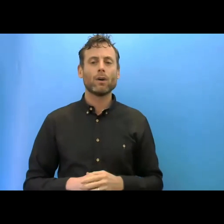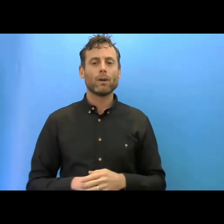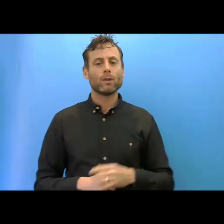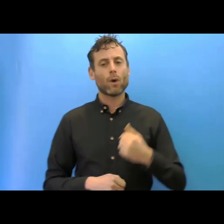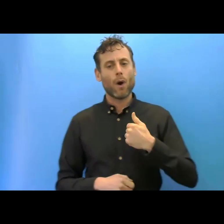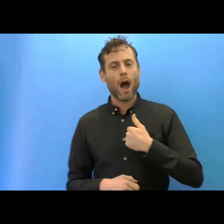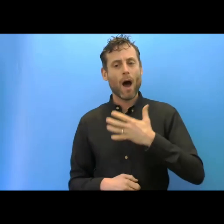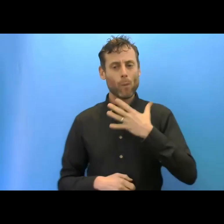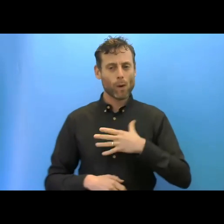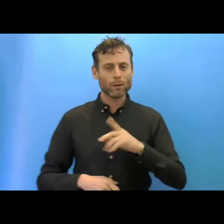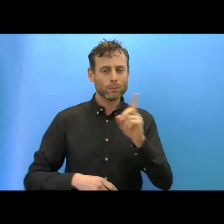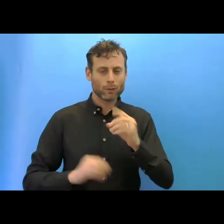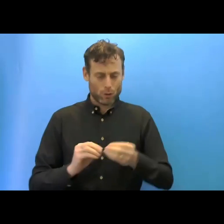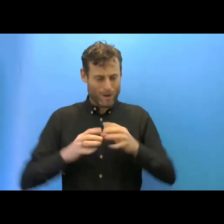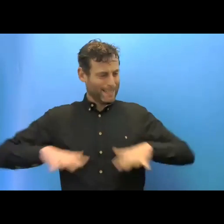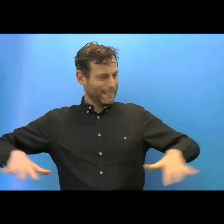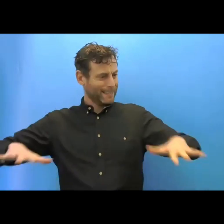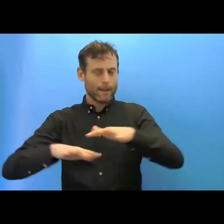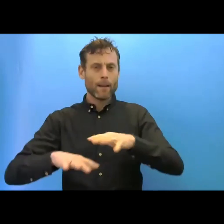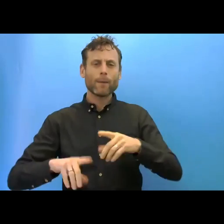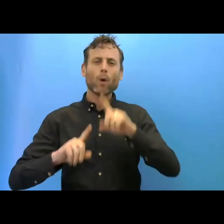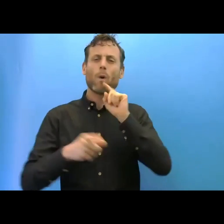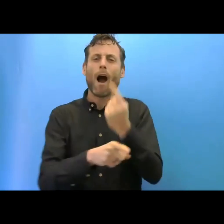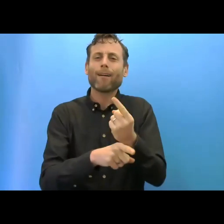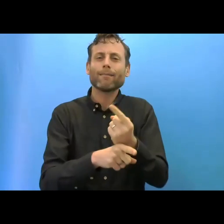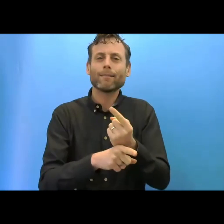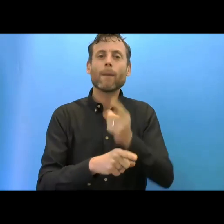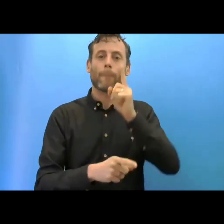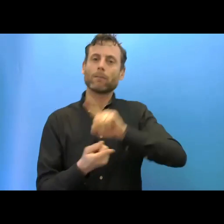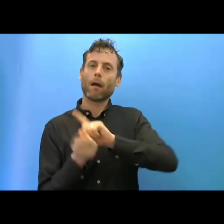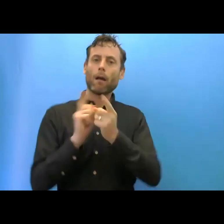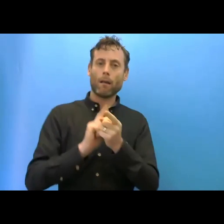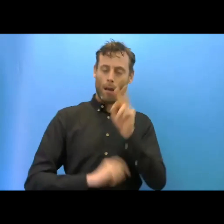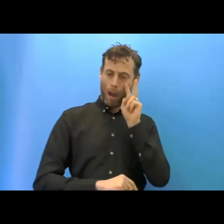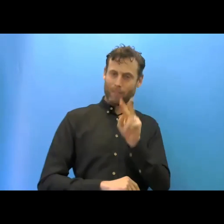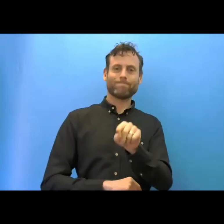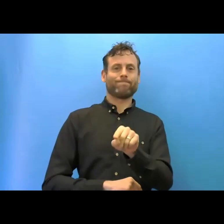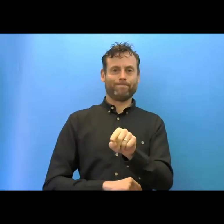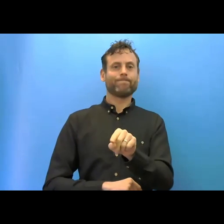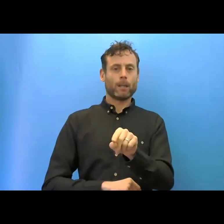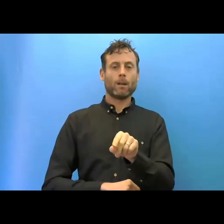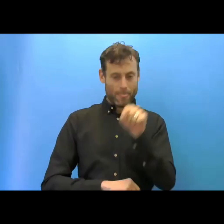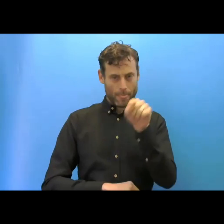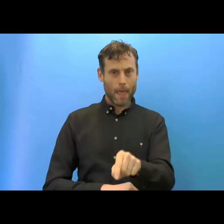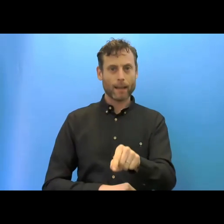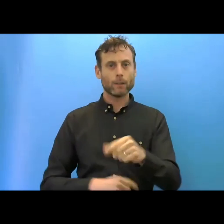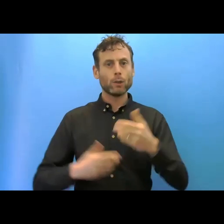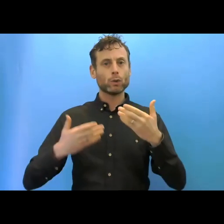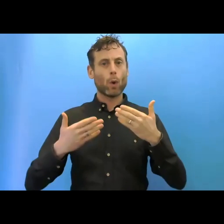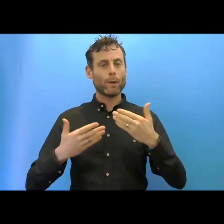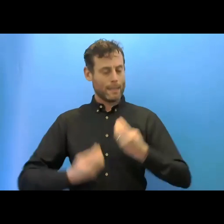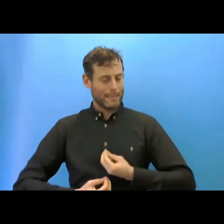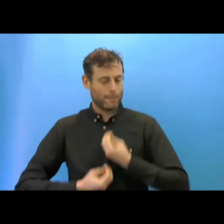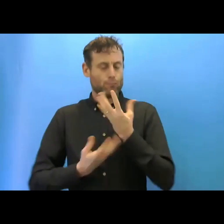can't be said in any other way. It's a way of expressing myself and exploring the world as I experience